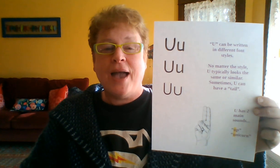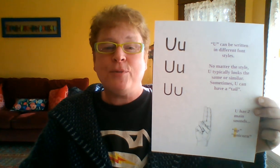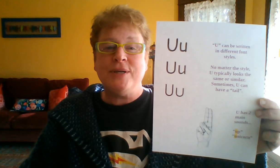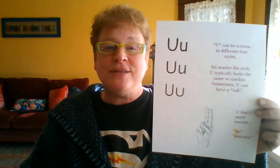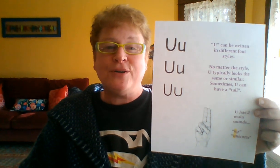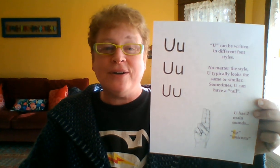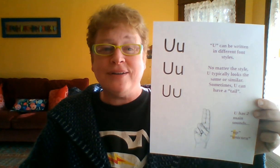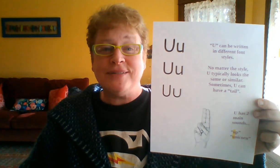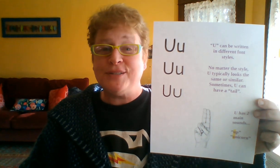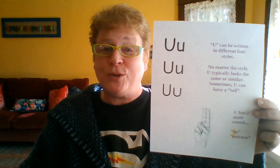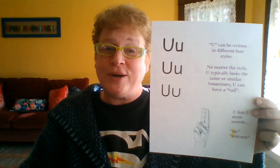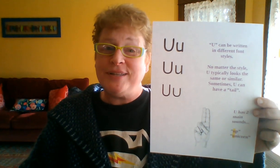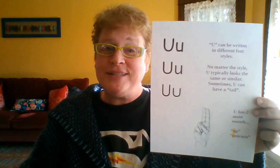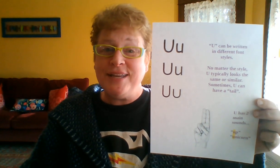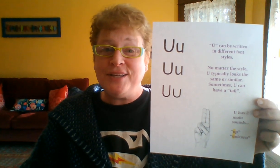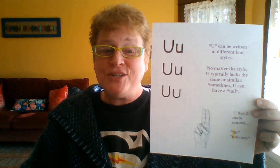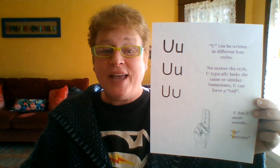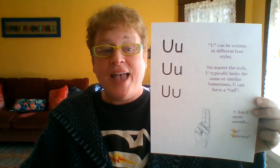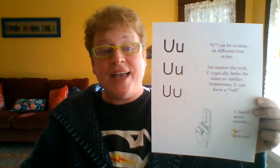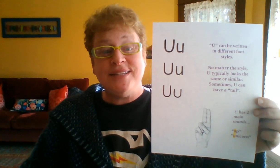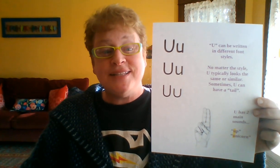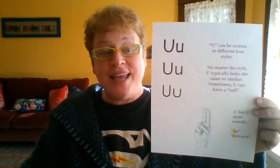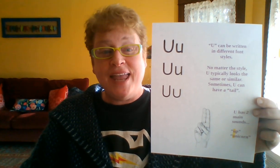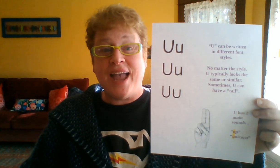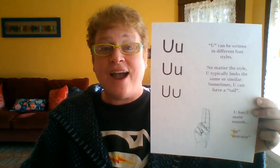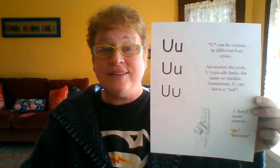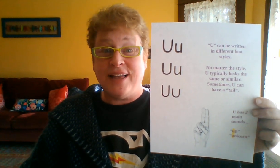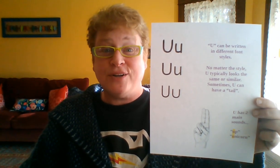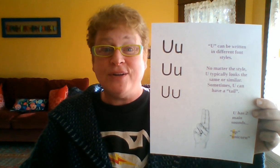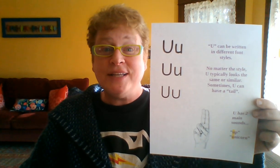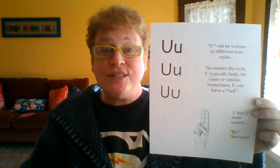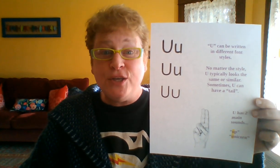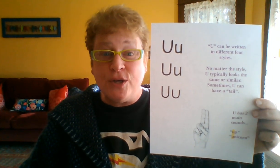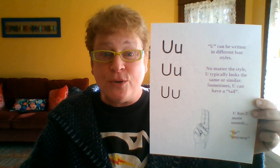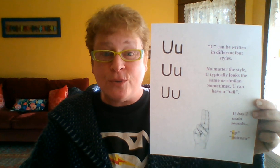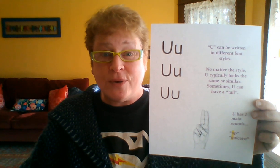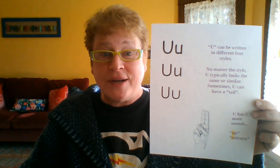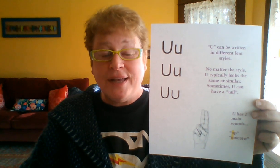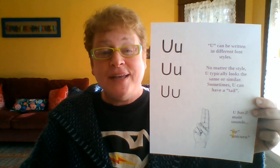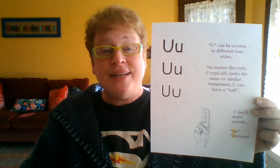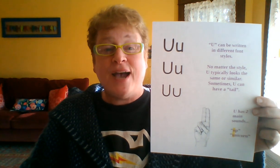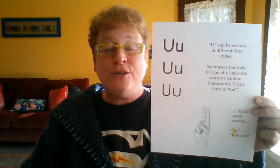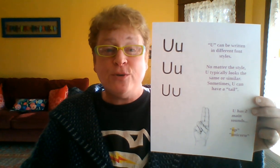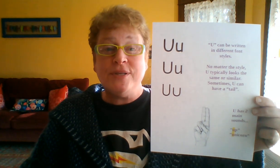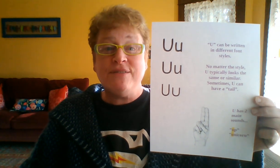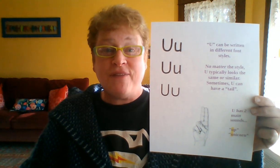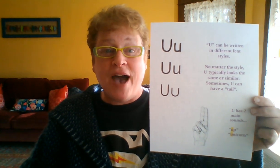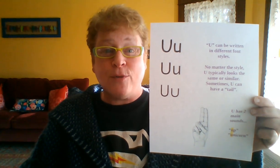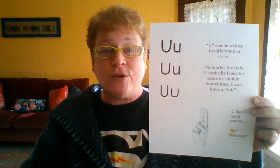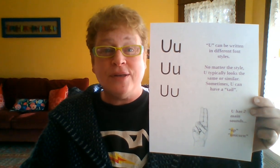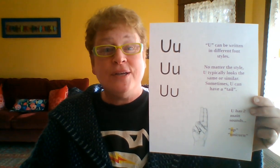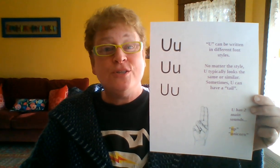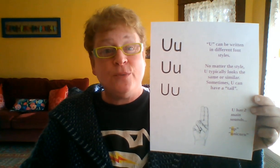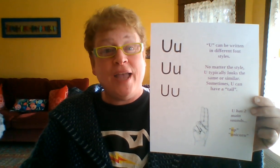Hi, boys and girls. It's Laura the Teach, and today our letter is U. Now, U is a vowel, so we have